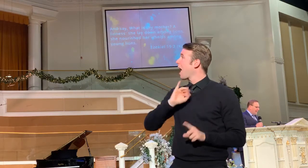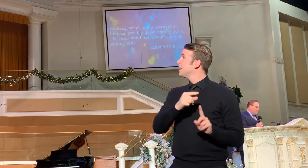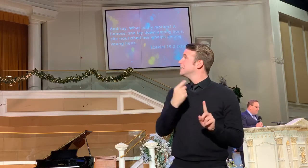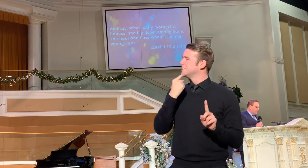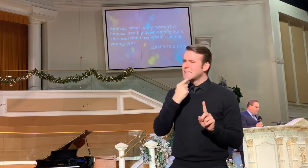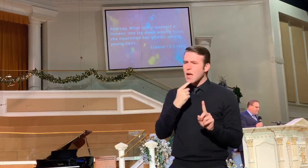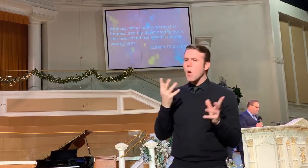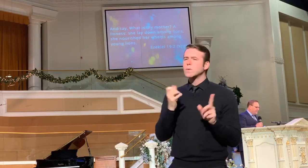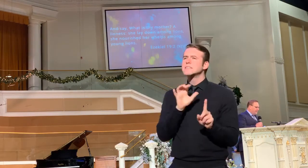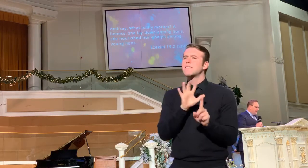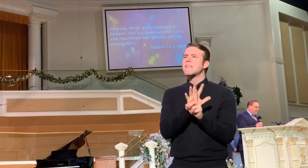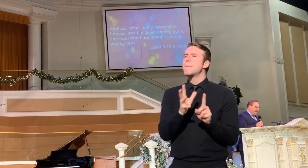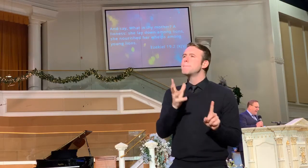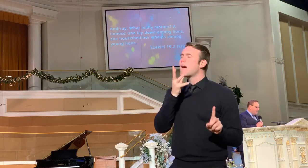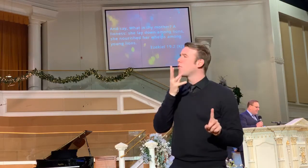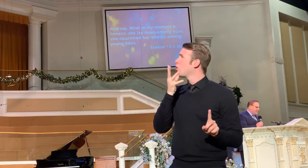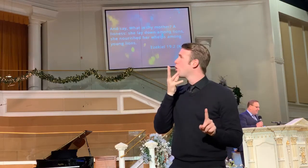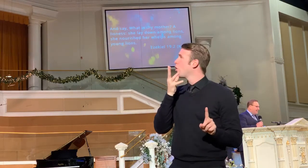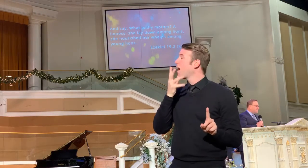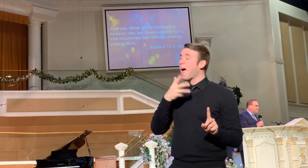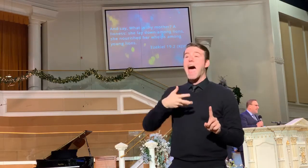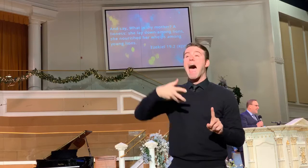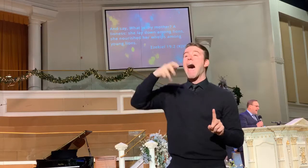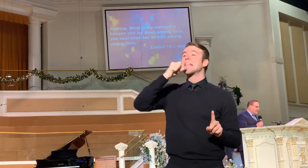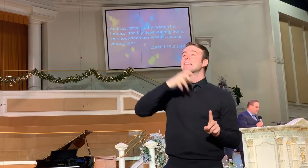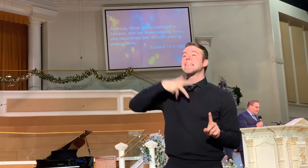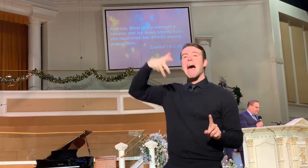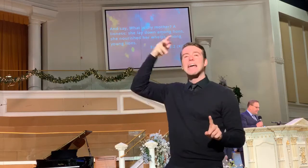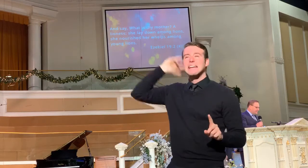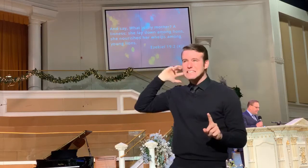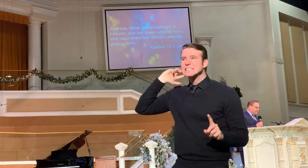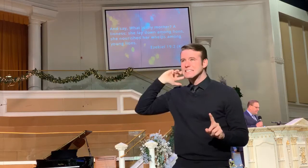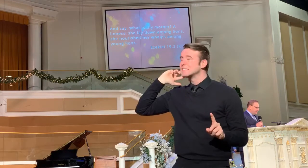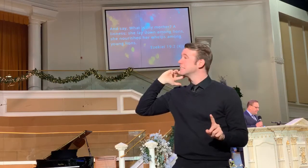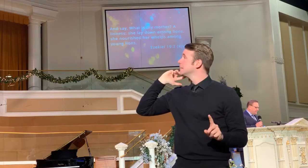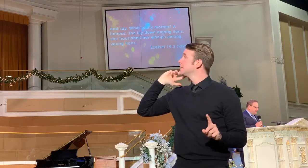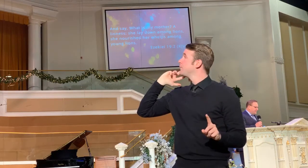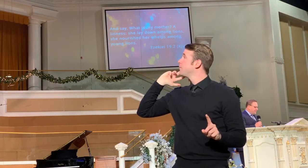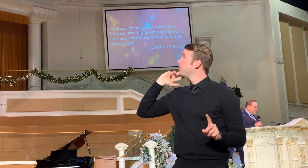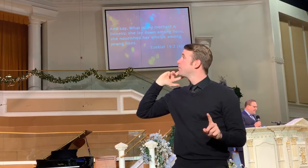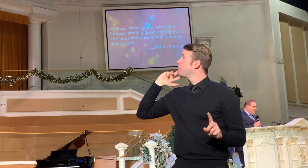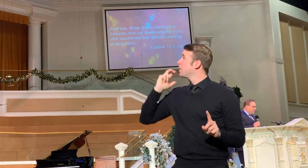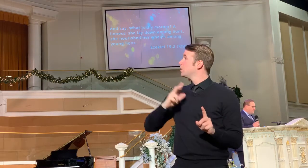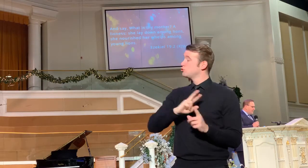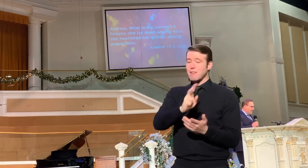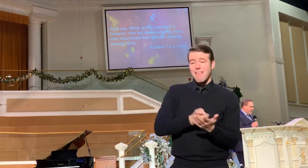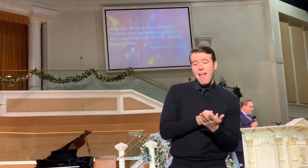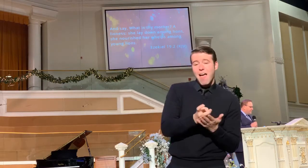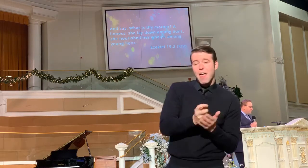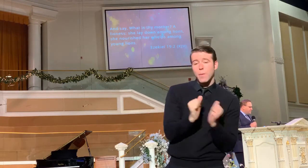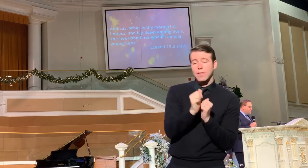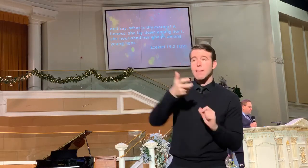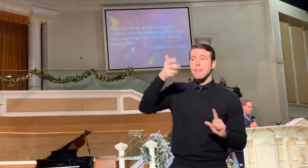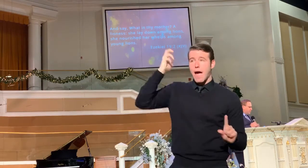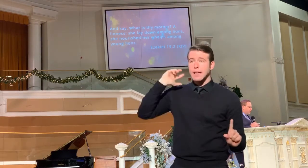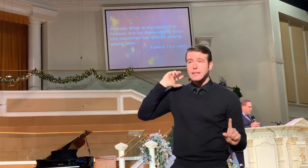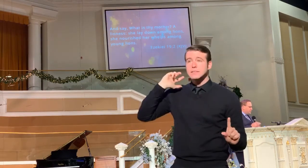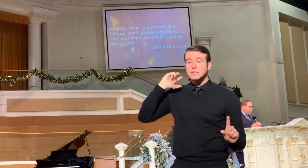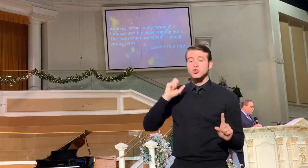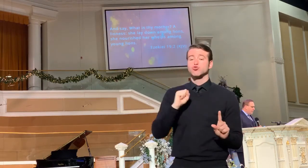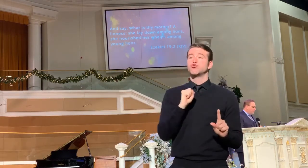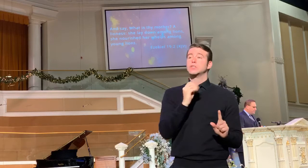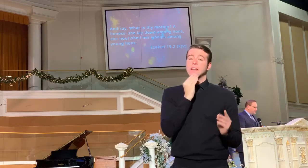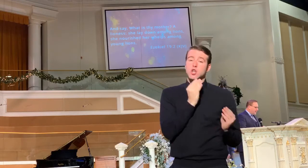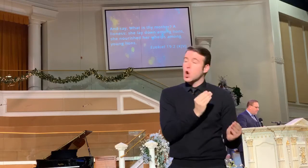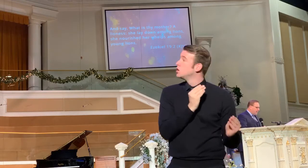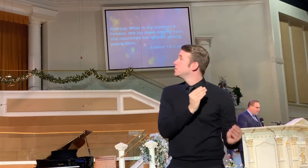what is thy mother? A lioness. Everybody say a lioness. She lay down among lions. Nourished